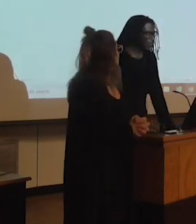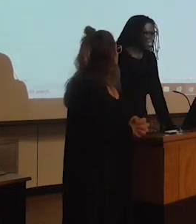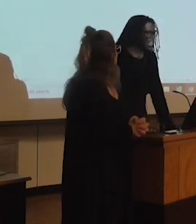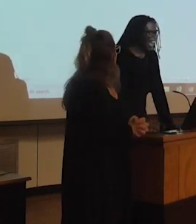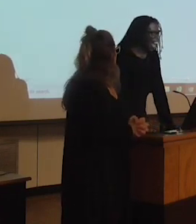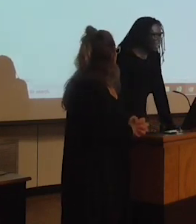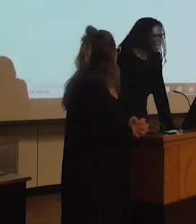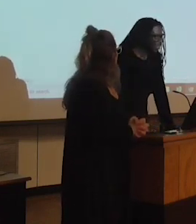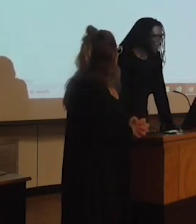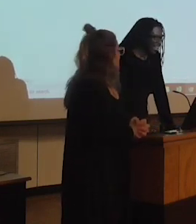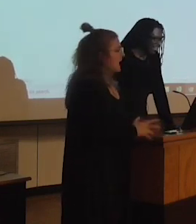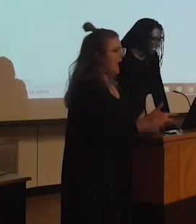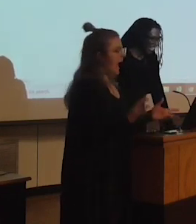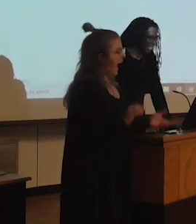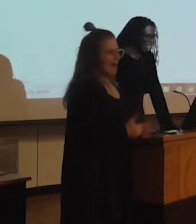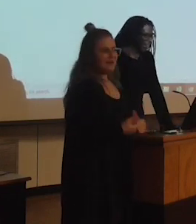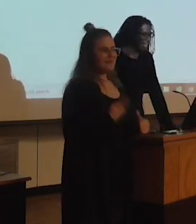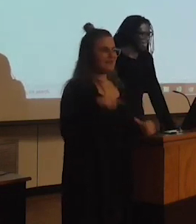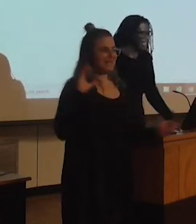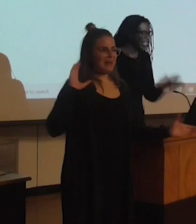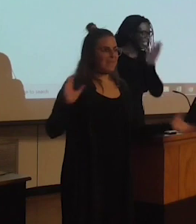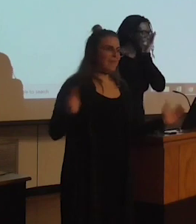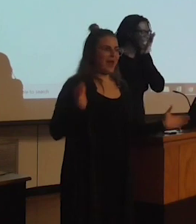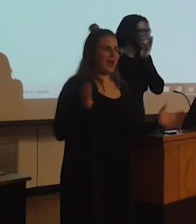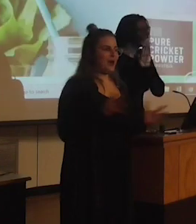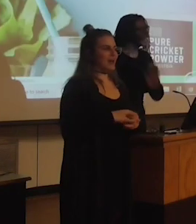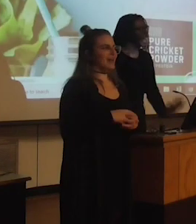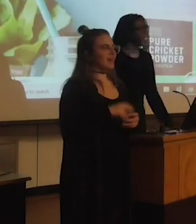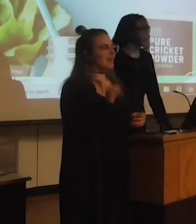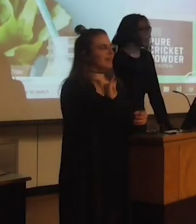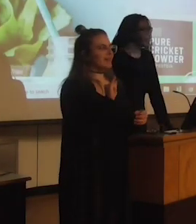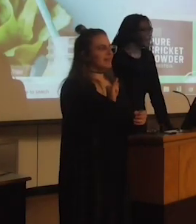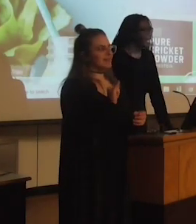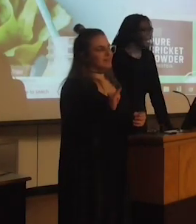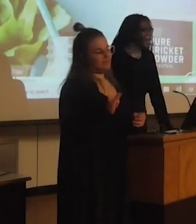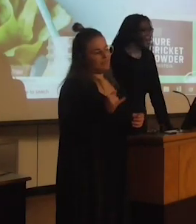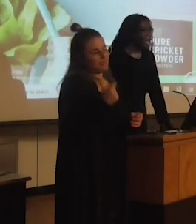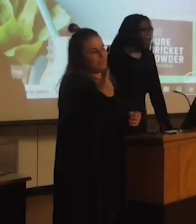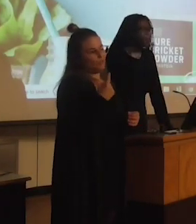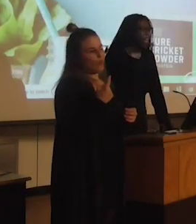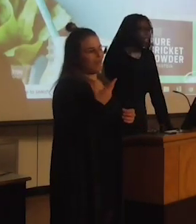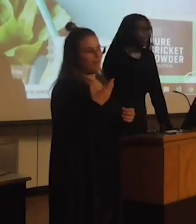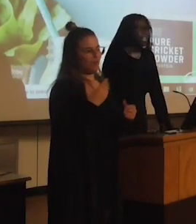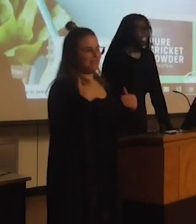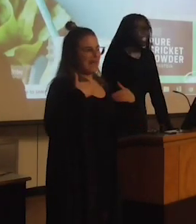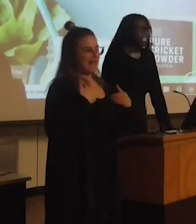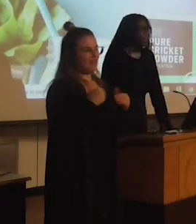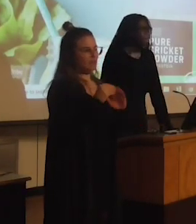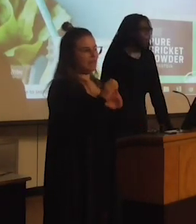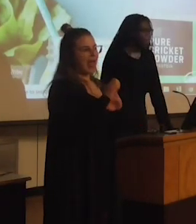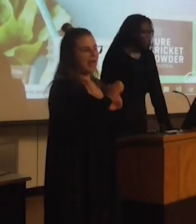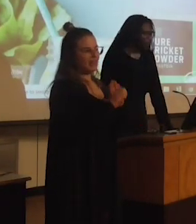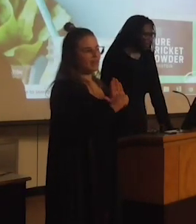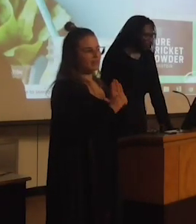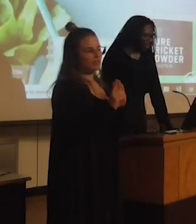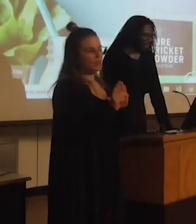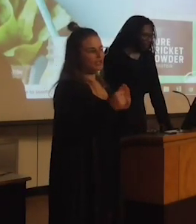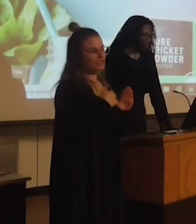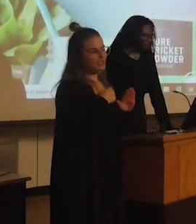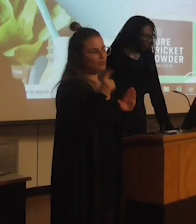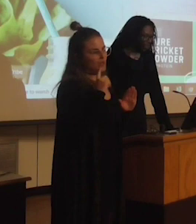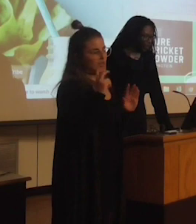like 12 o'clock. How do we compare? Like, you know, like, this is actually one of those, like, you know, animal ethics questions that becomes, like,